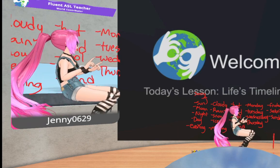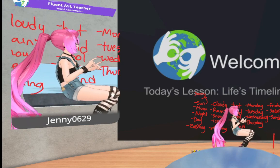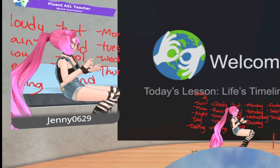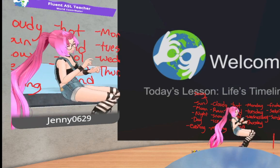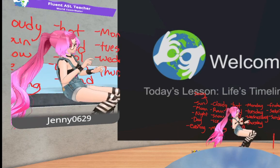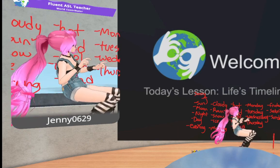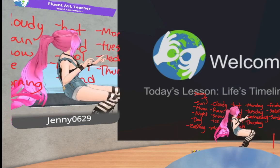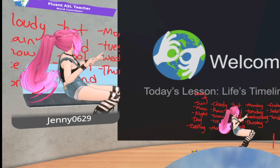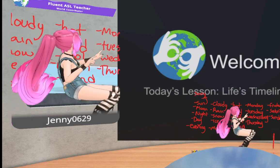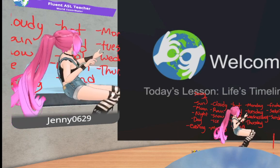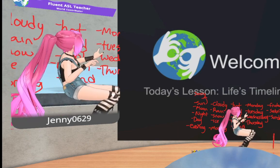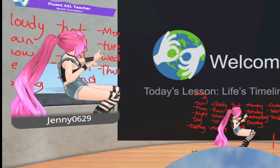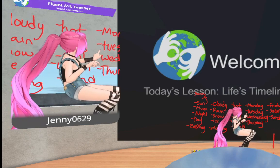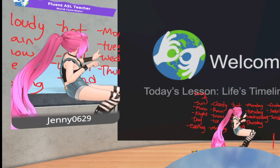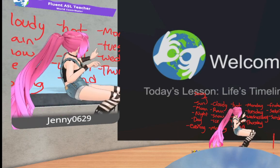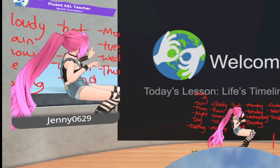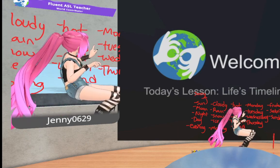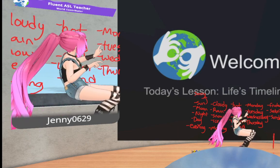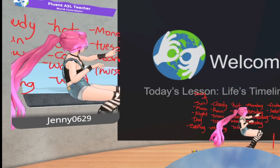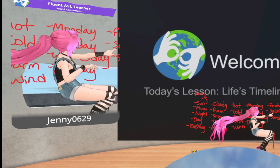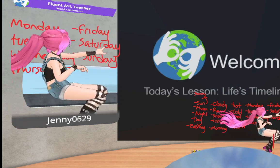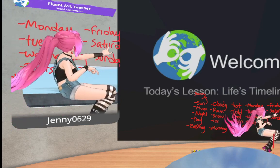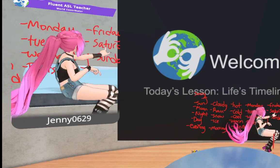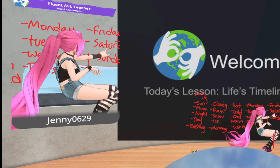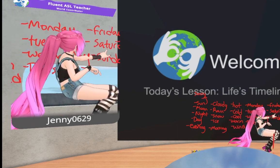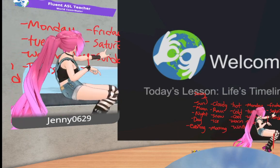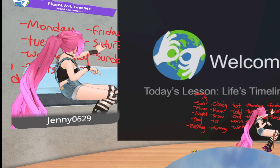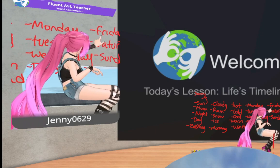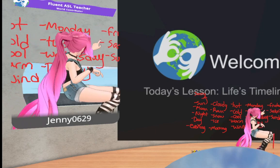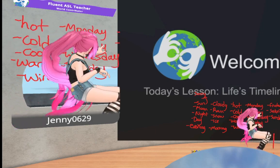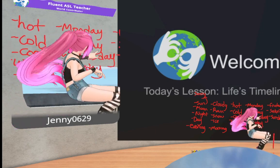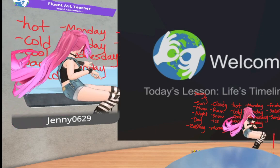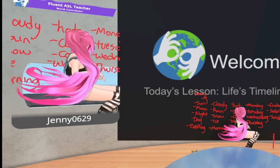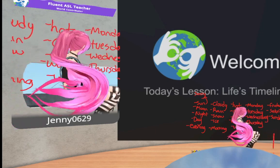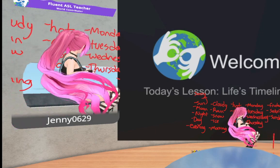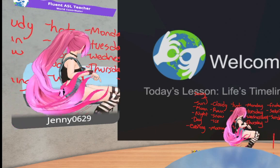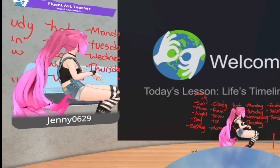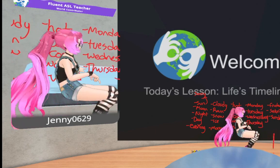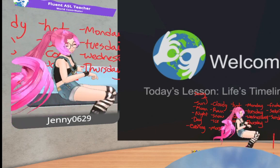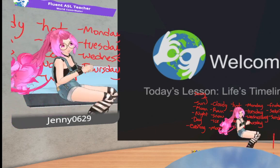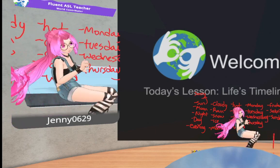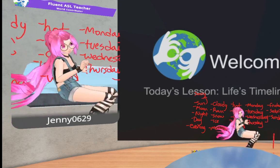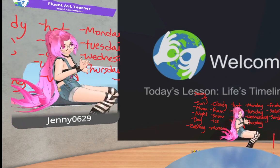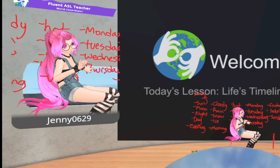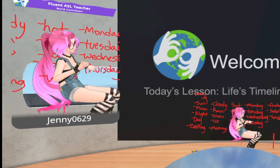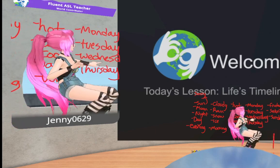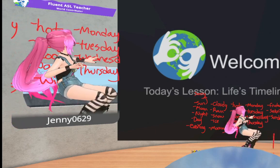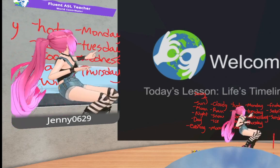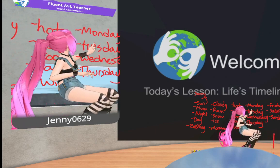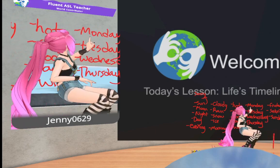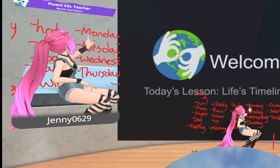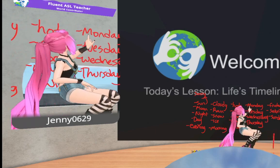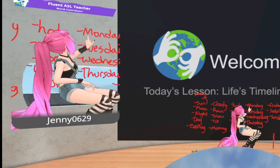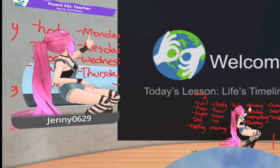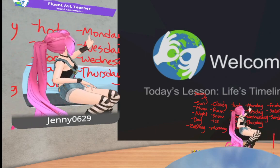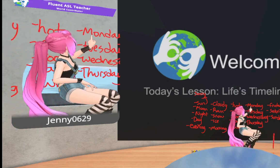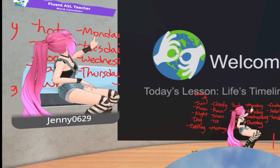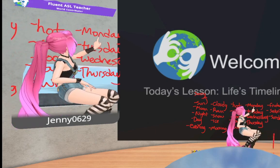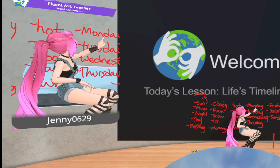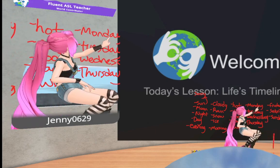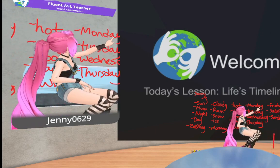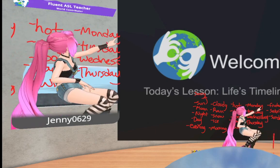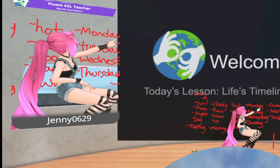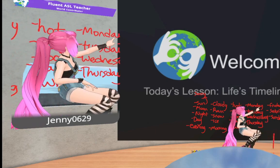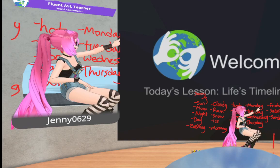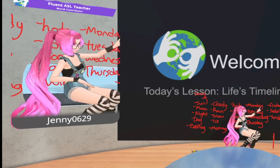Except for if you don't use the first letter, because look, we have Tuesday and Thursday, so they can't both be T. But we'll get over that. So